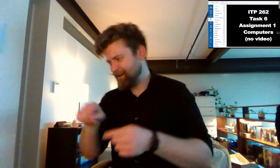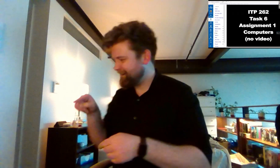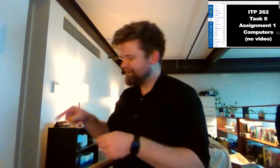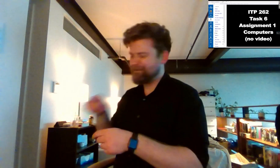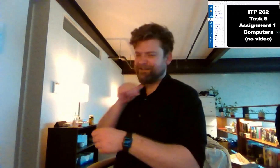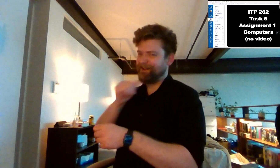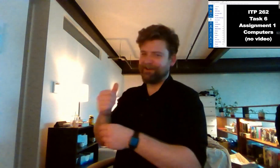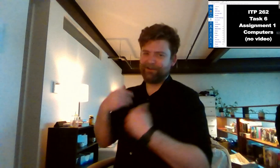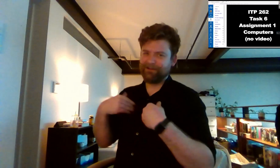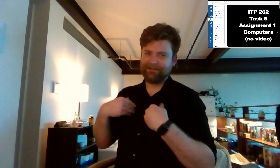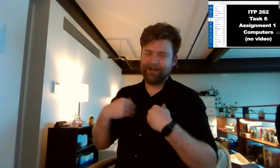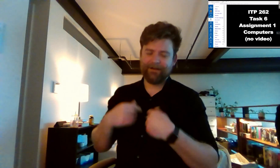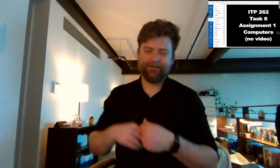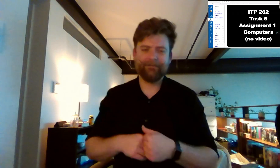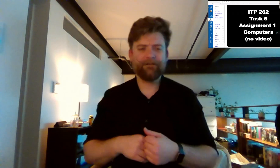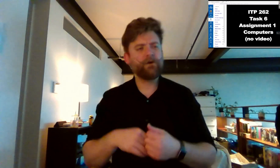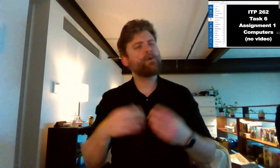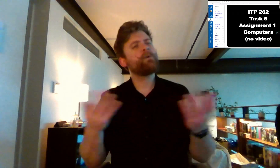What more, Richard?